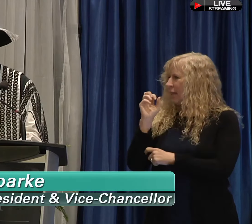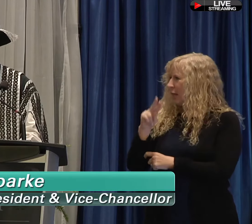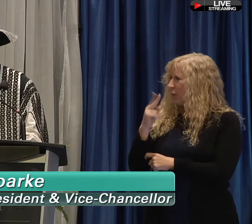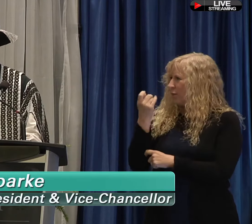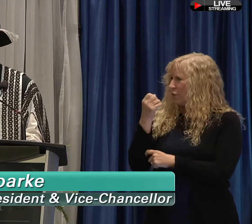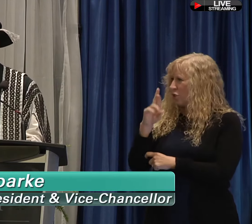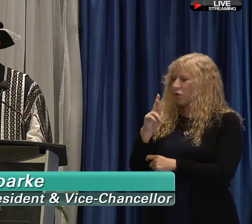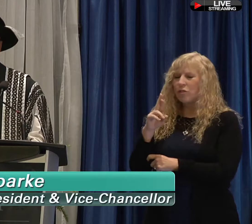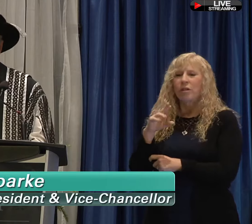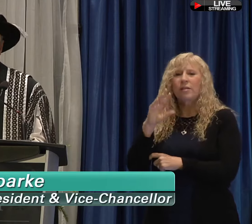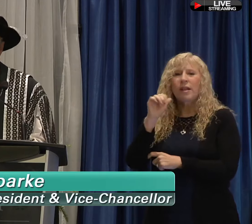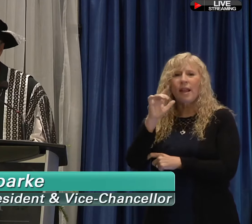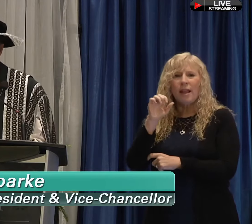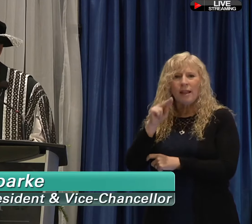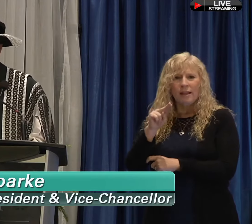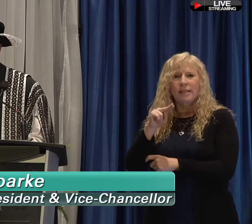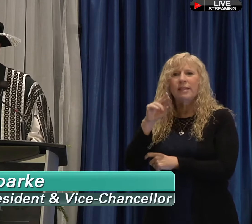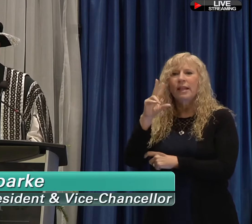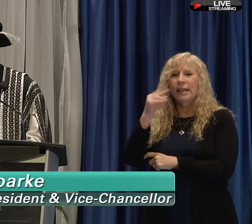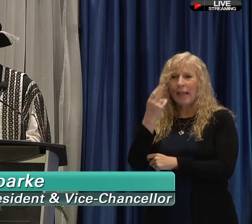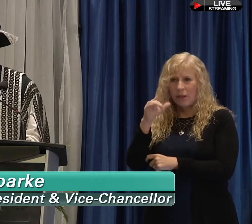Galley, Larry Gilman.